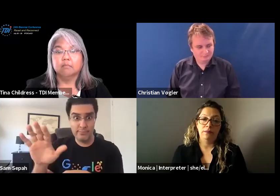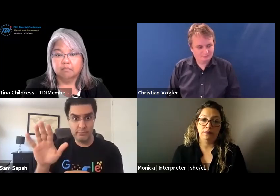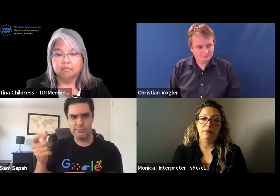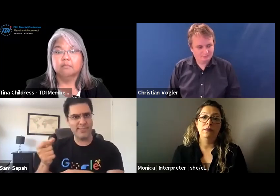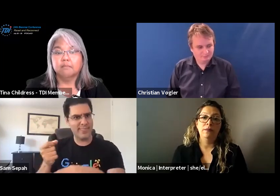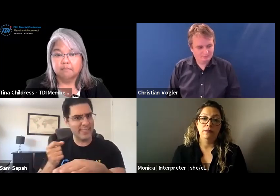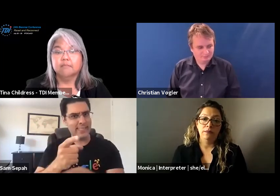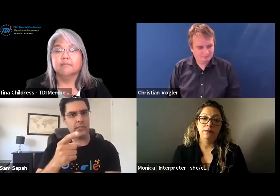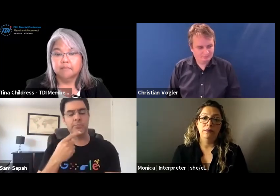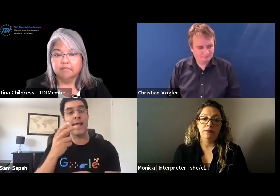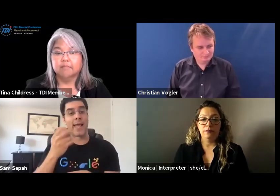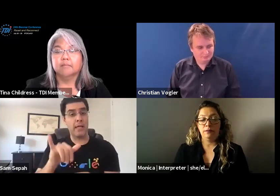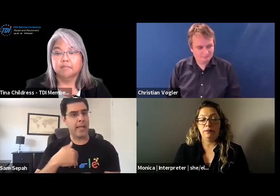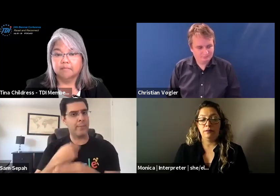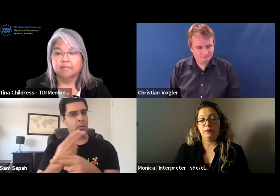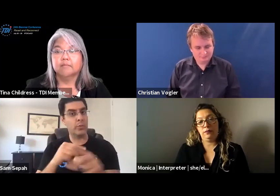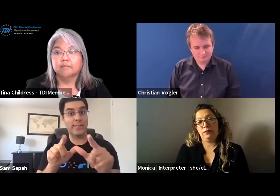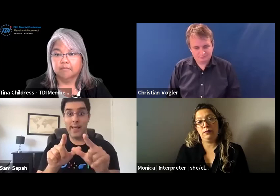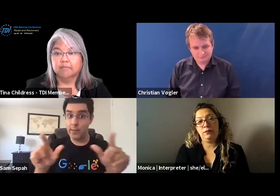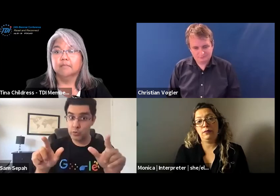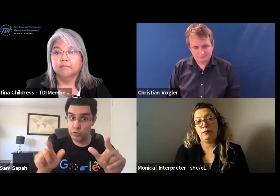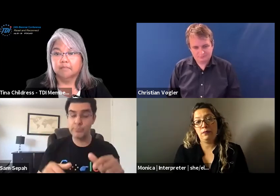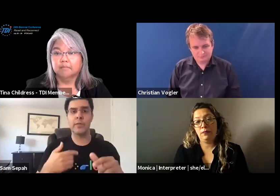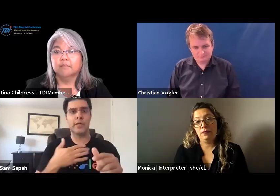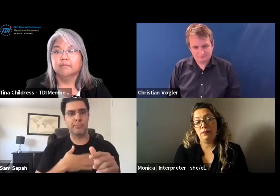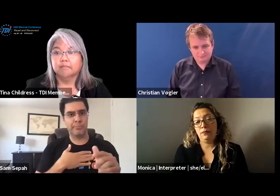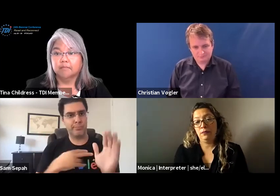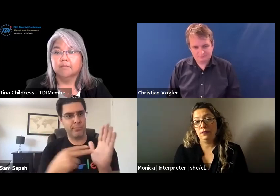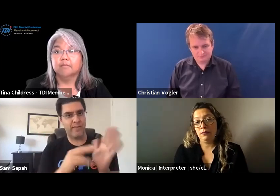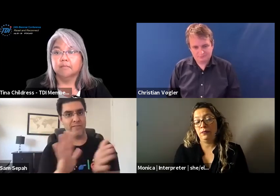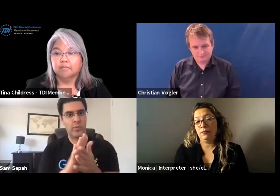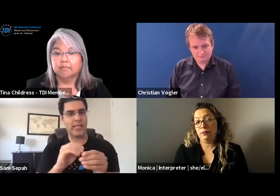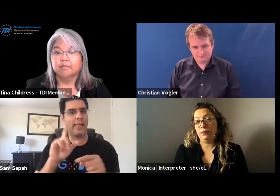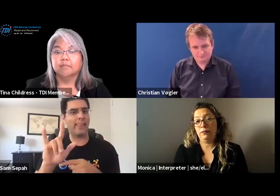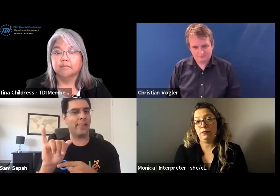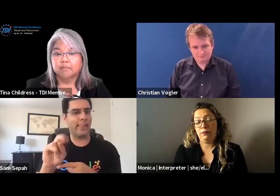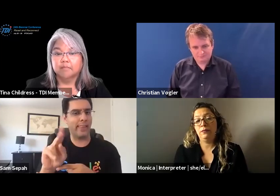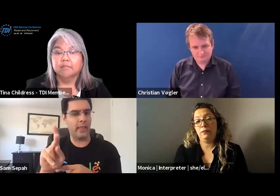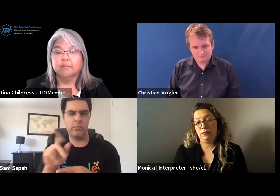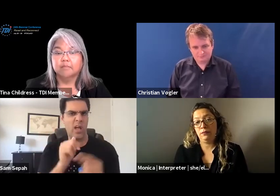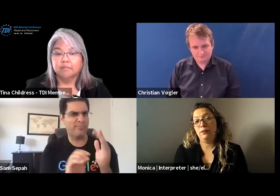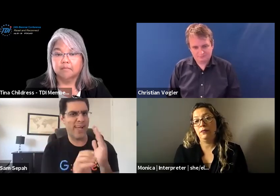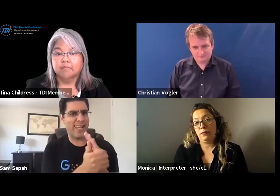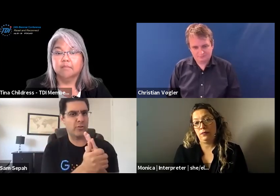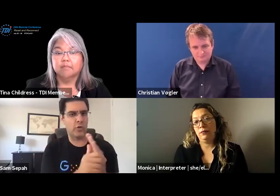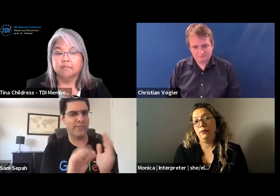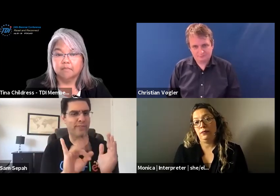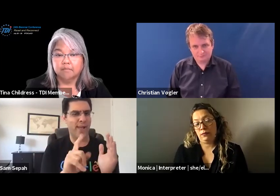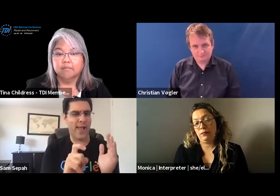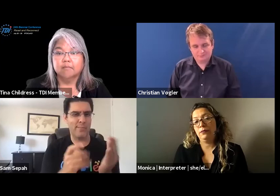Drive. You can send it on there and say, hey, I'm using sign language. Please view the video and the link